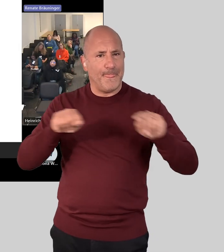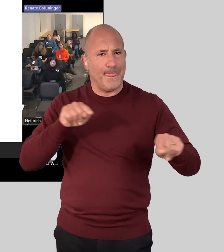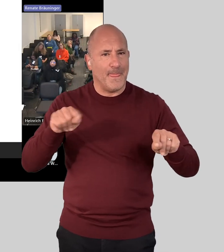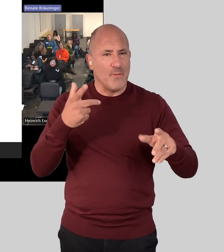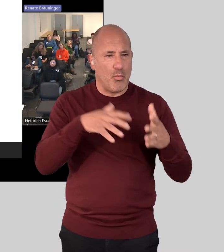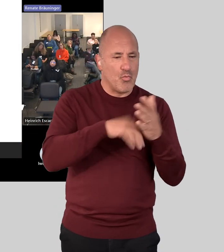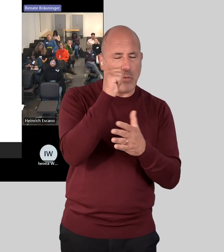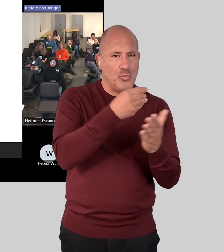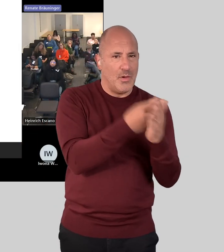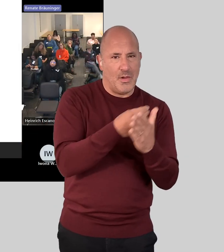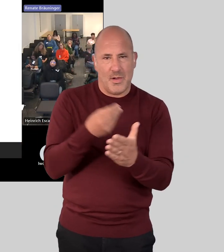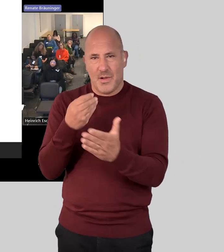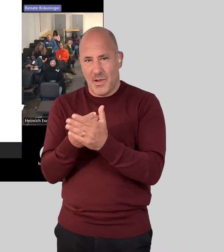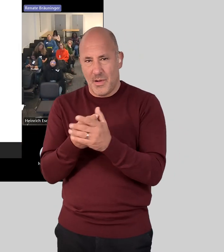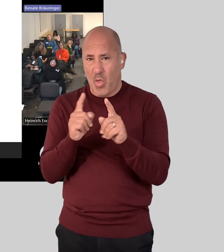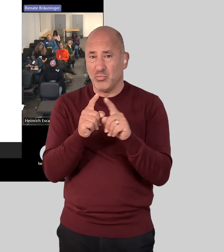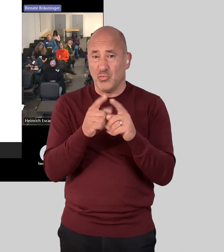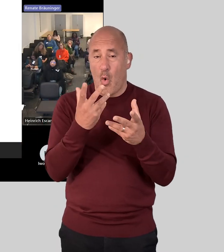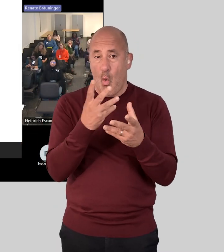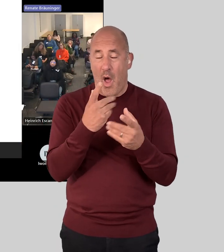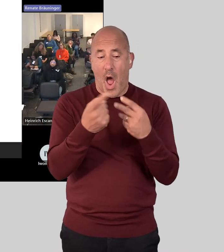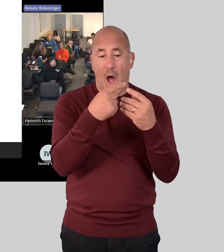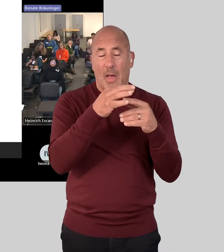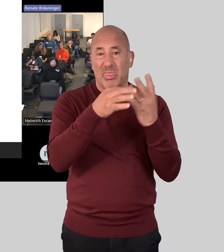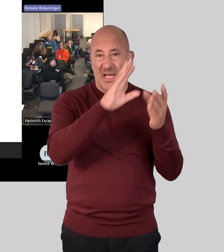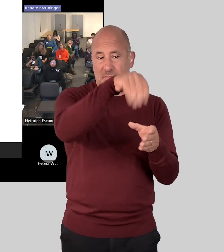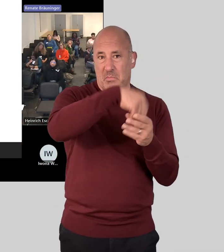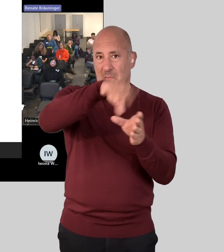But the different approach to cultural capital has also